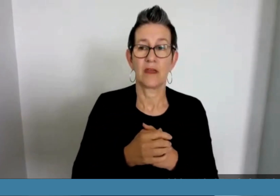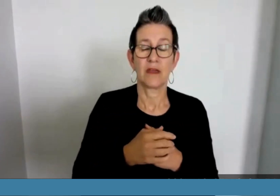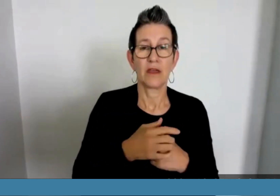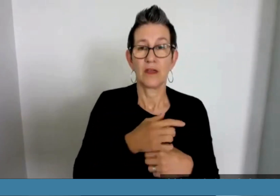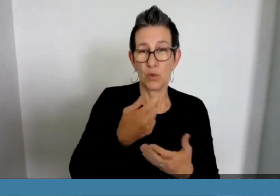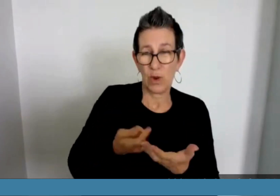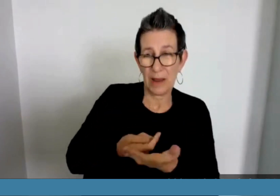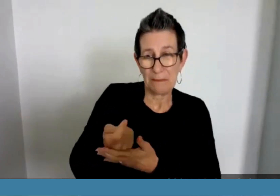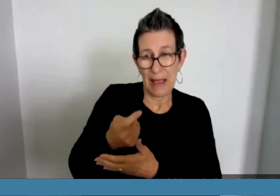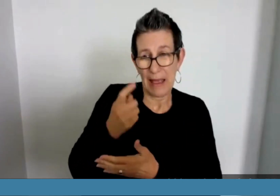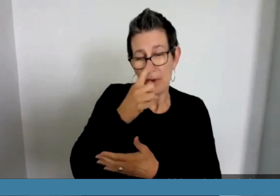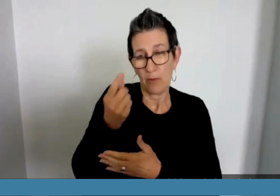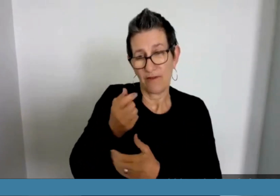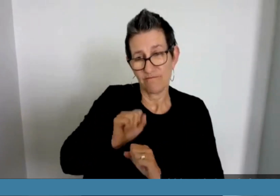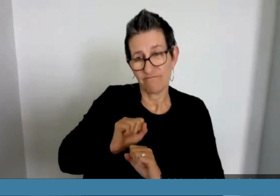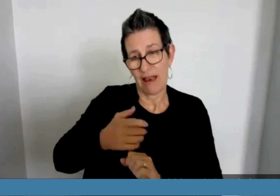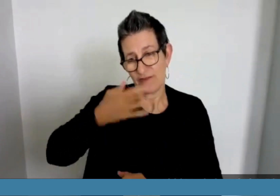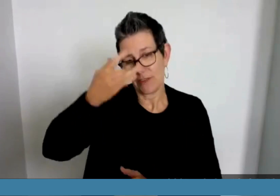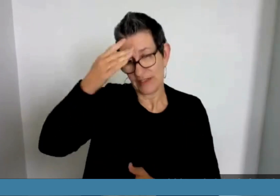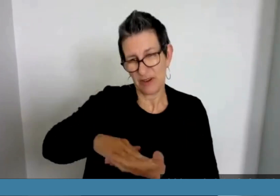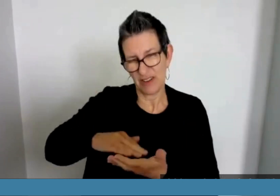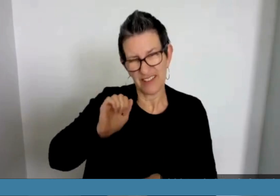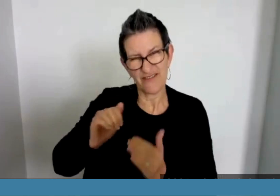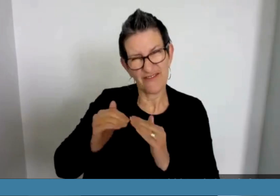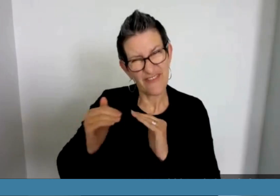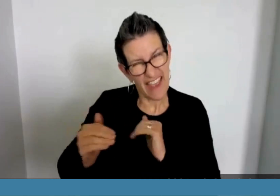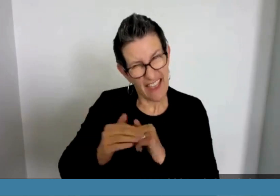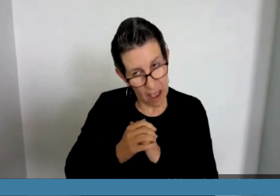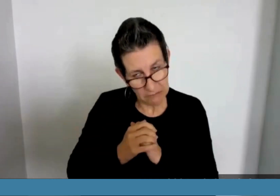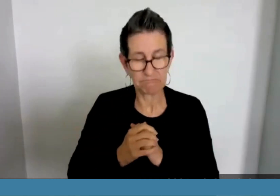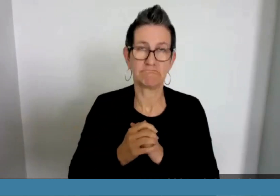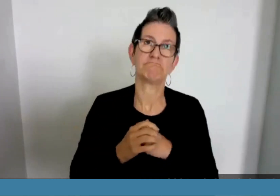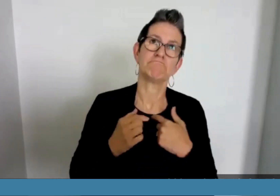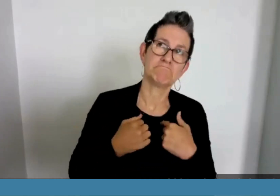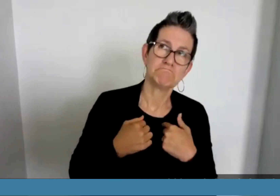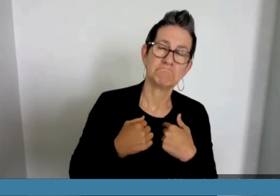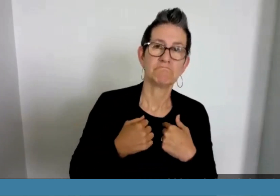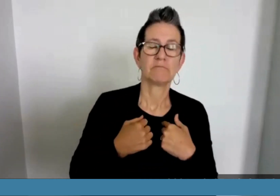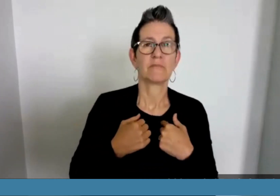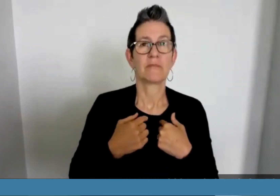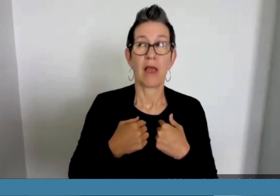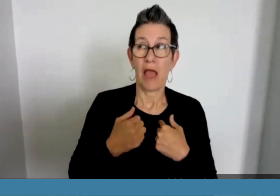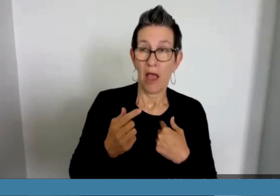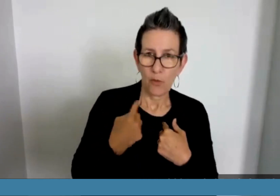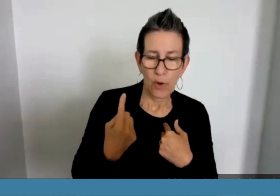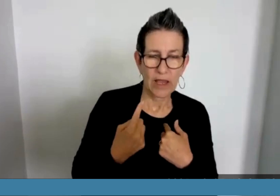fairly? And have we clearly described each person's role and why they're the right fit?